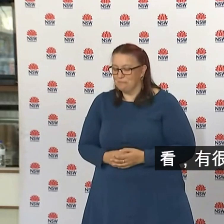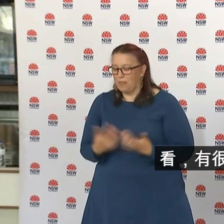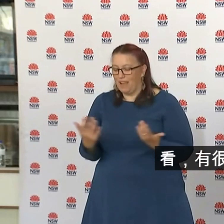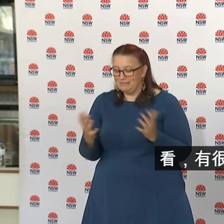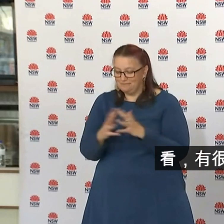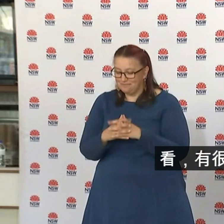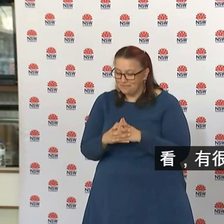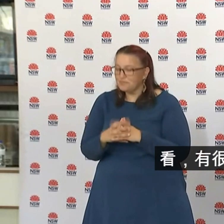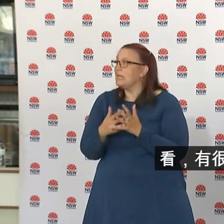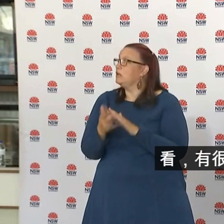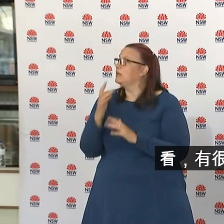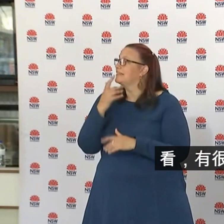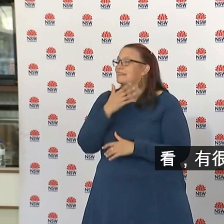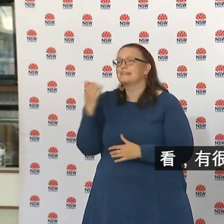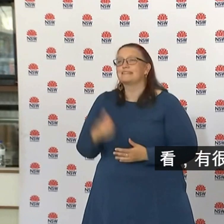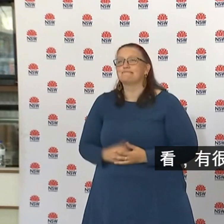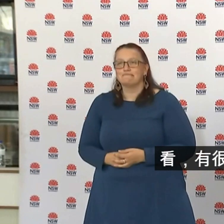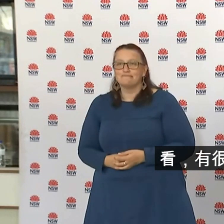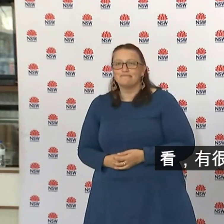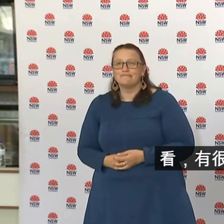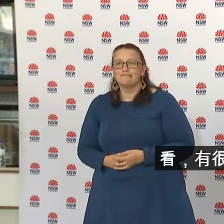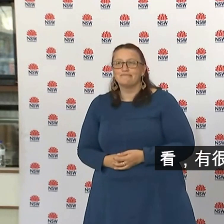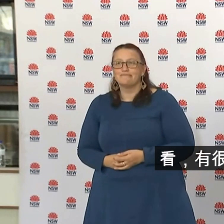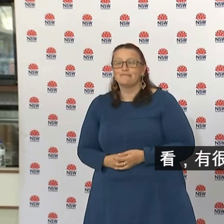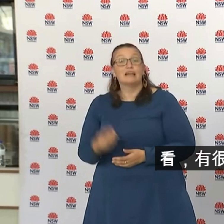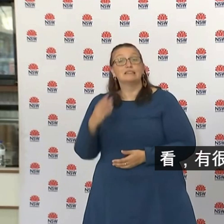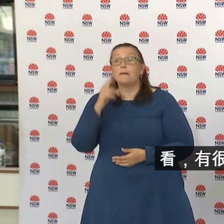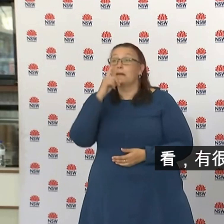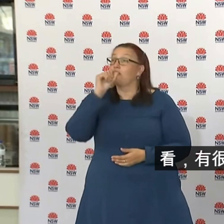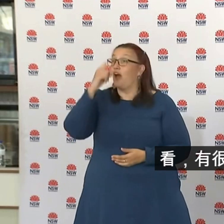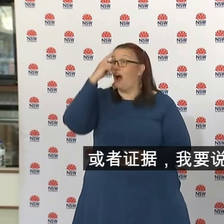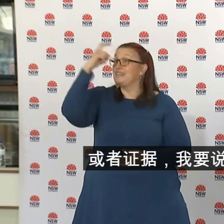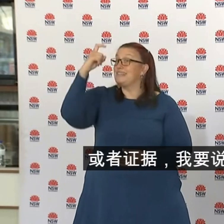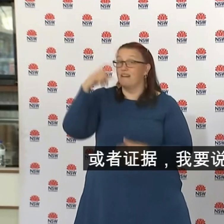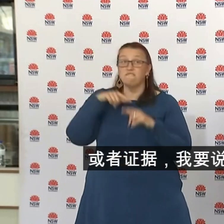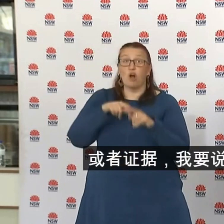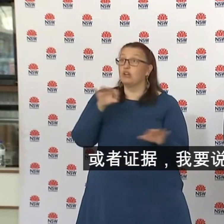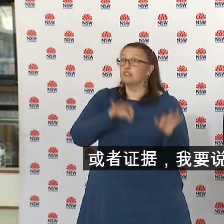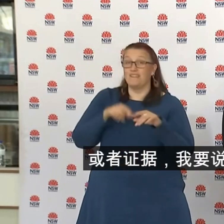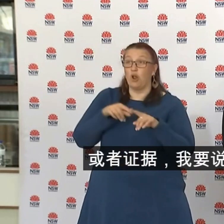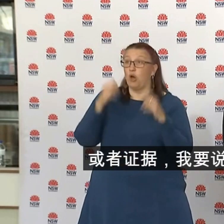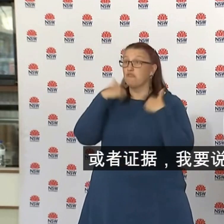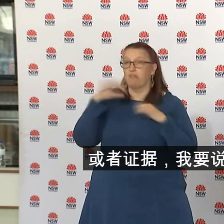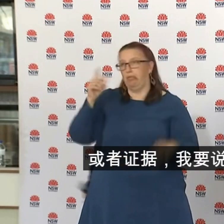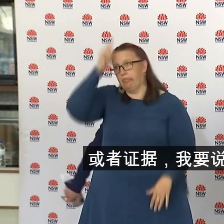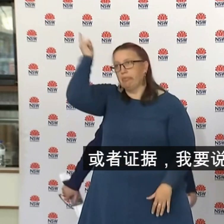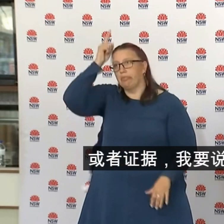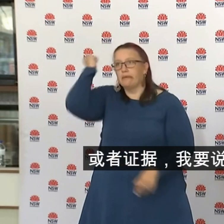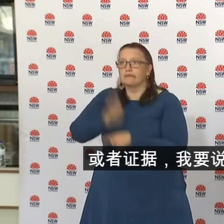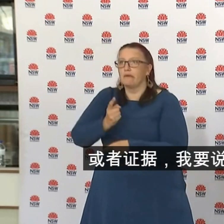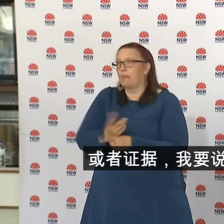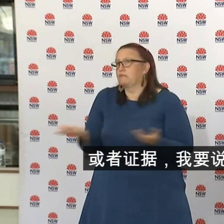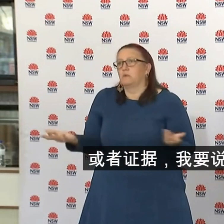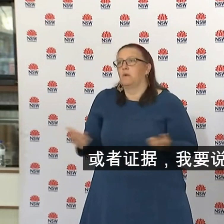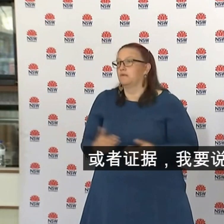are a lot of people who don't base their decisions in science or evidence, and all I'll say